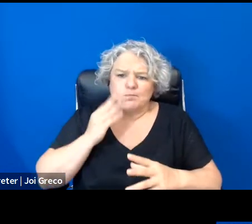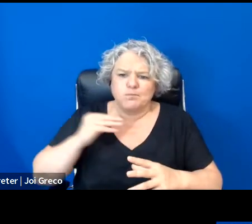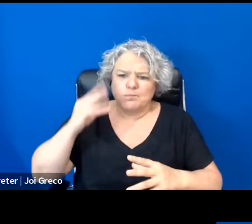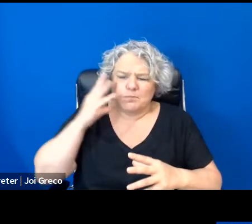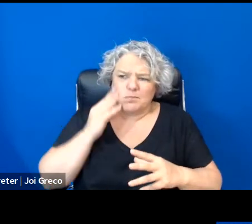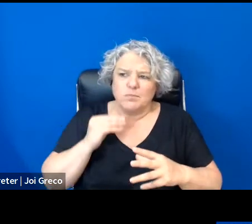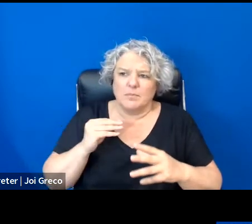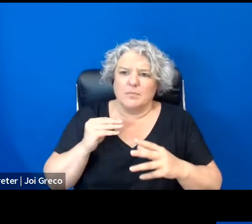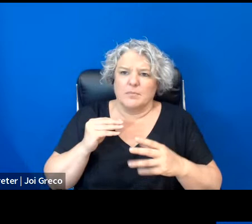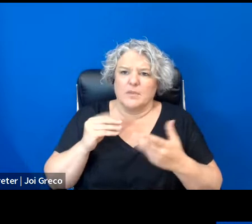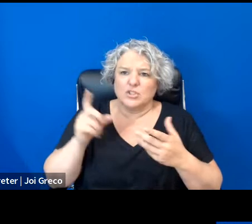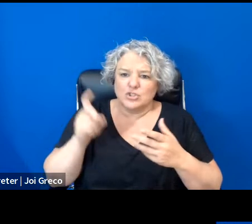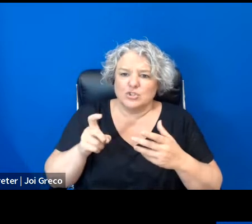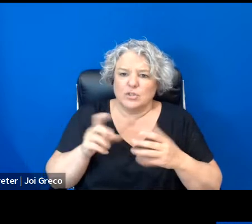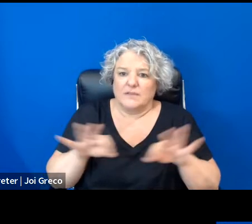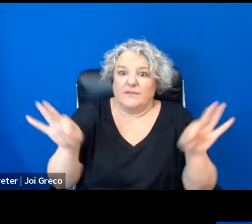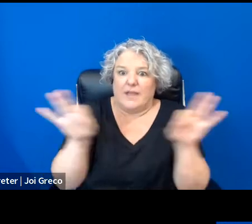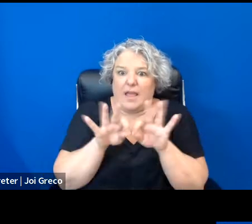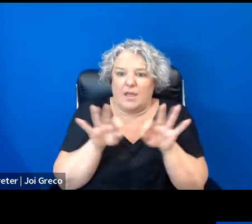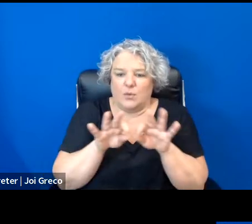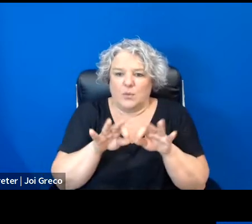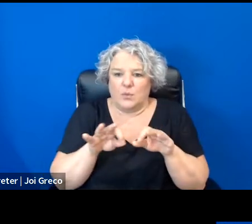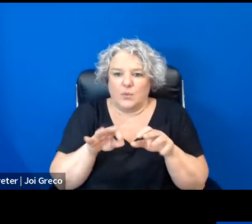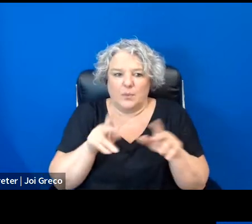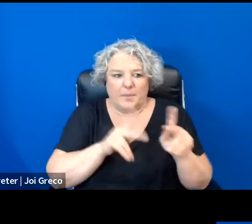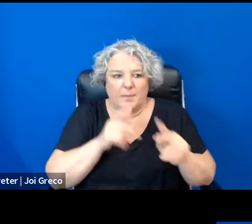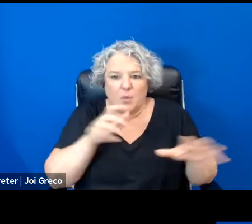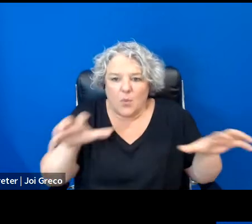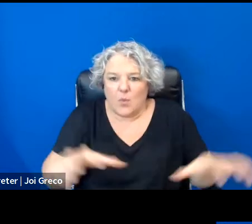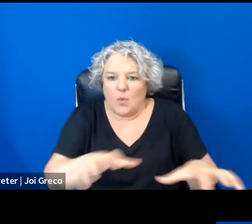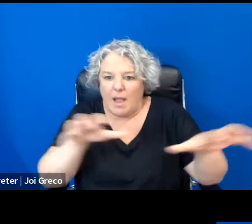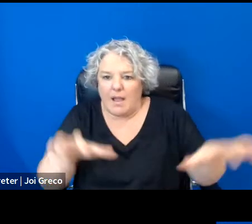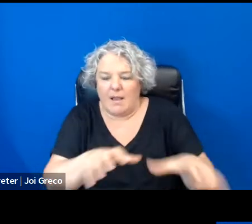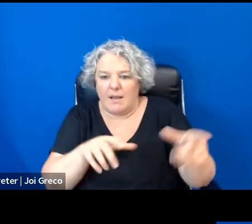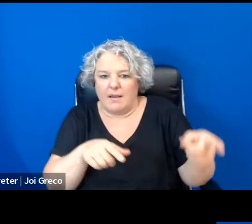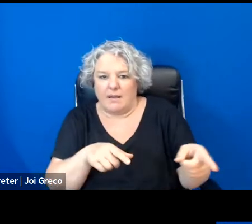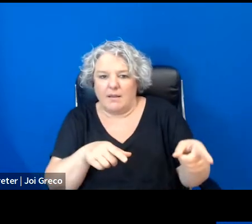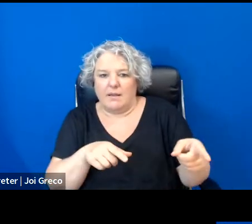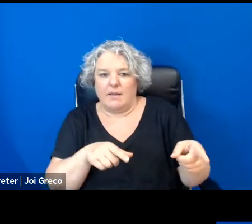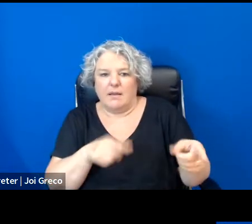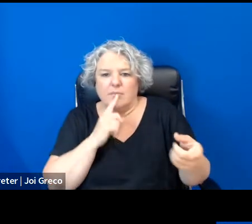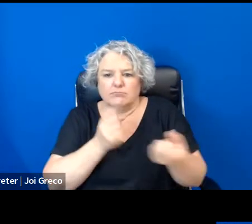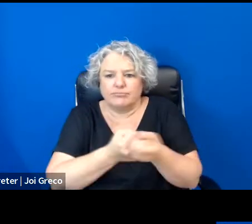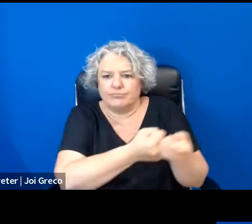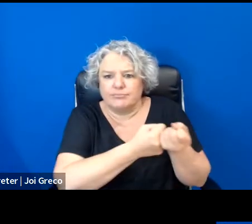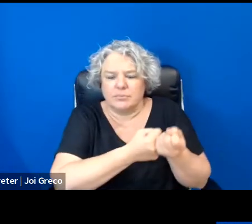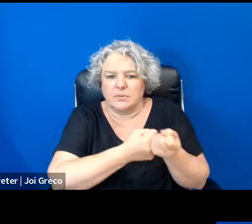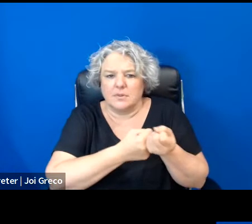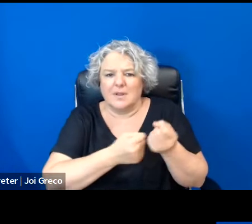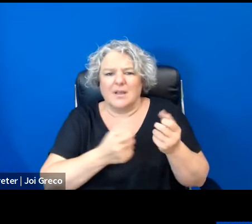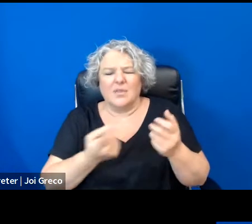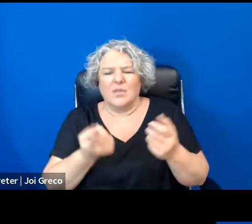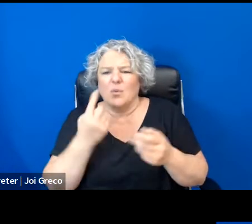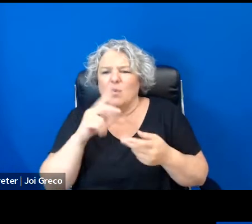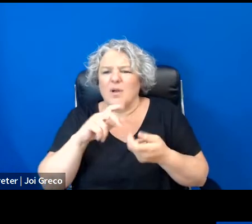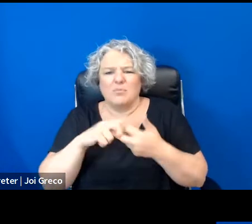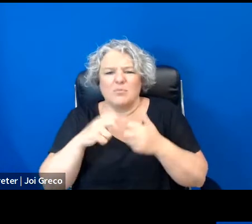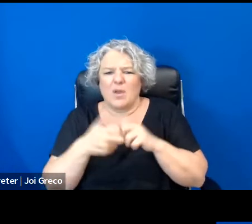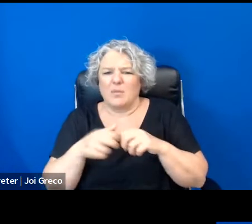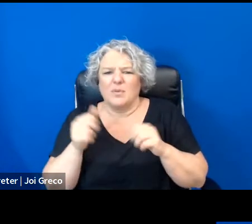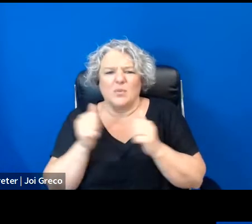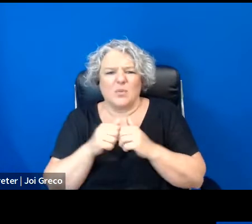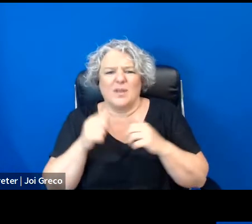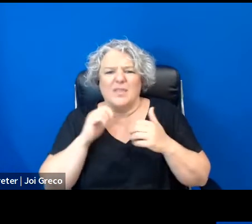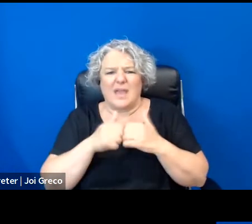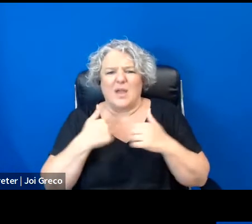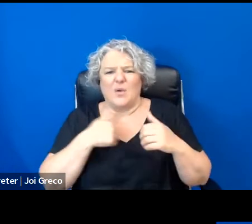value activism and give credit for it. One of the biggest problems with the whole bibliometric system of evaluating